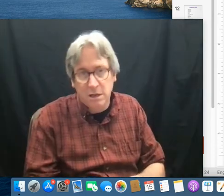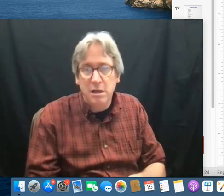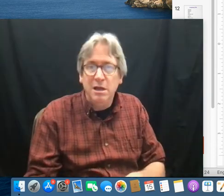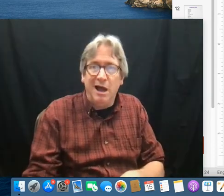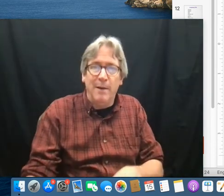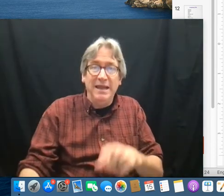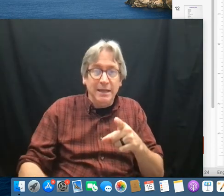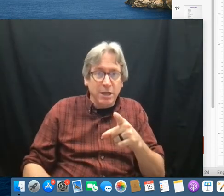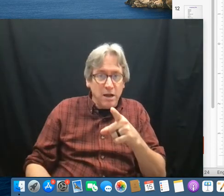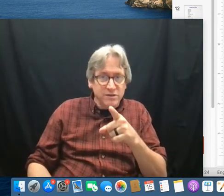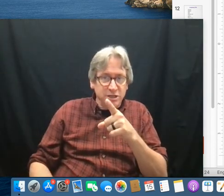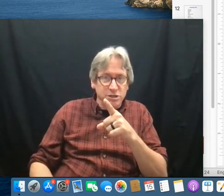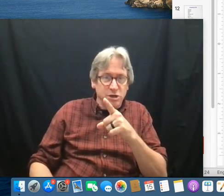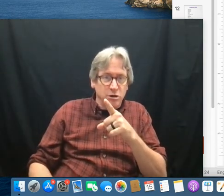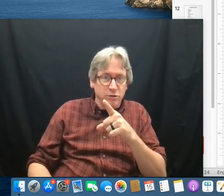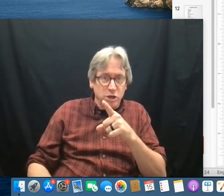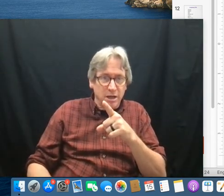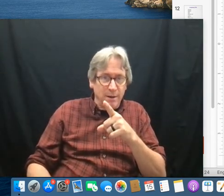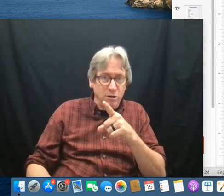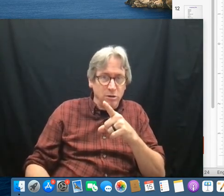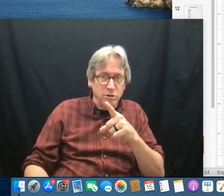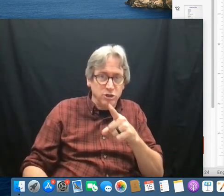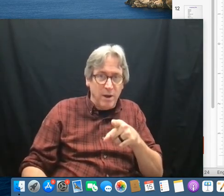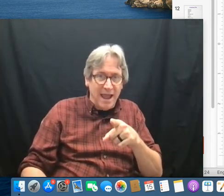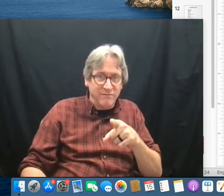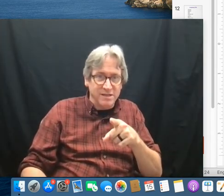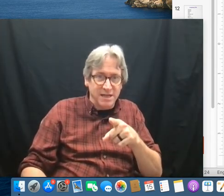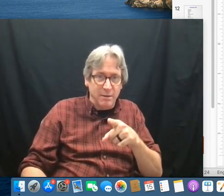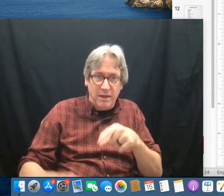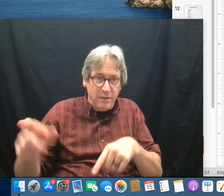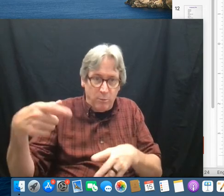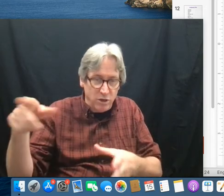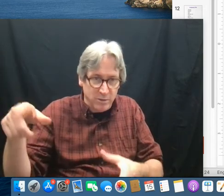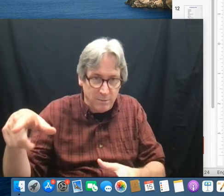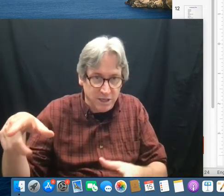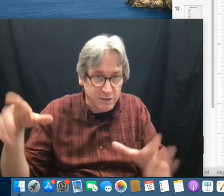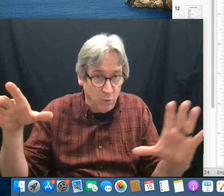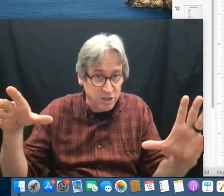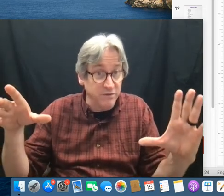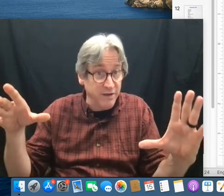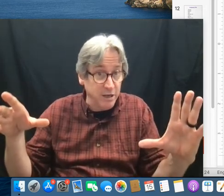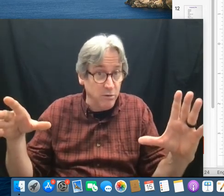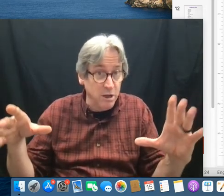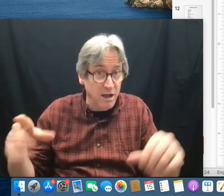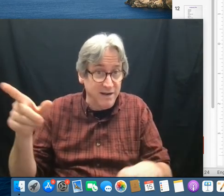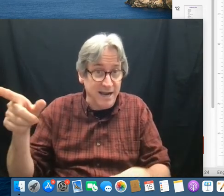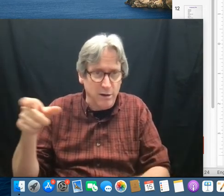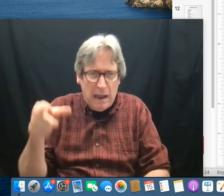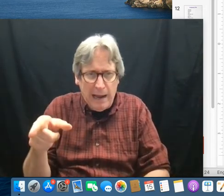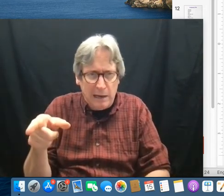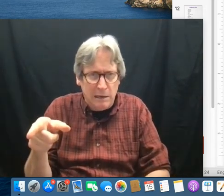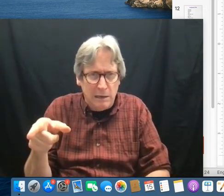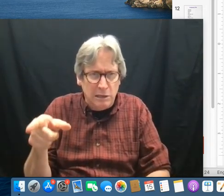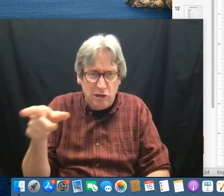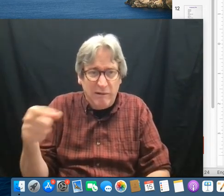And at each class, I'm introducing a new conversational starter. So for this being 1.2, the one I want to